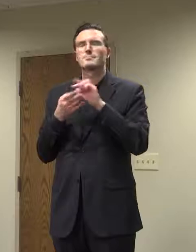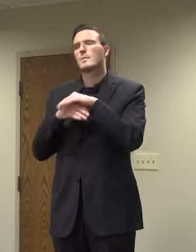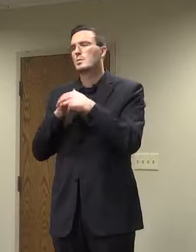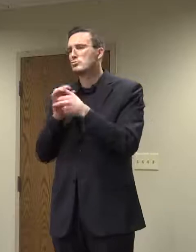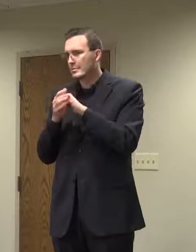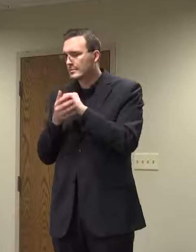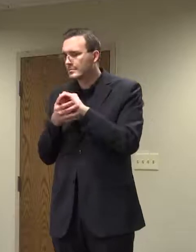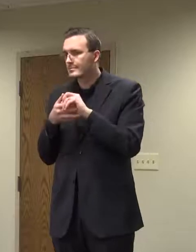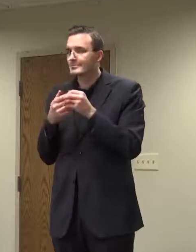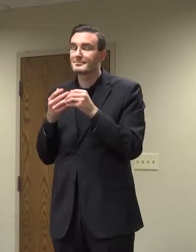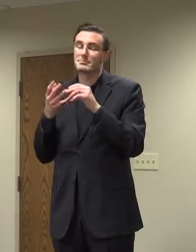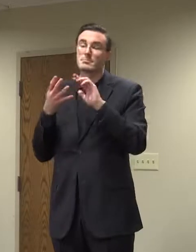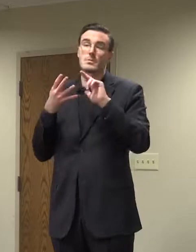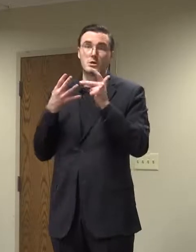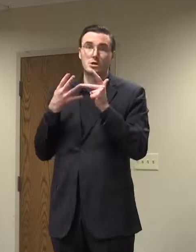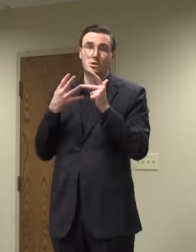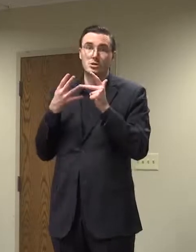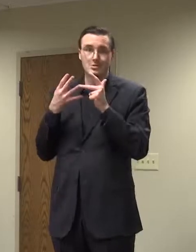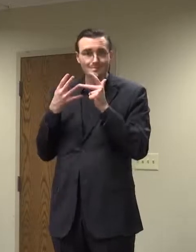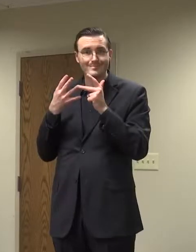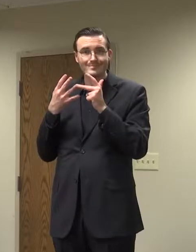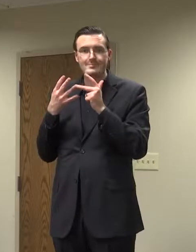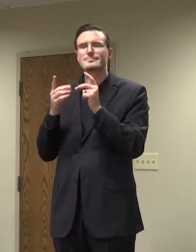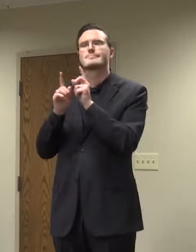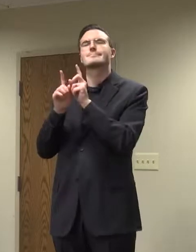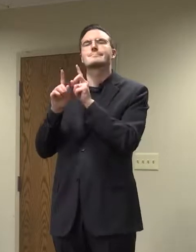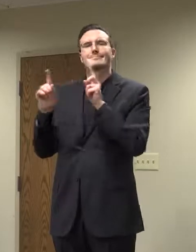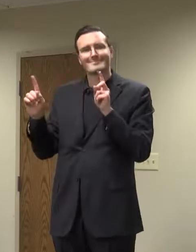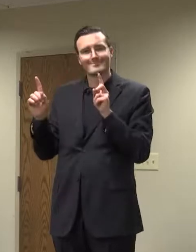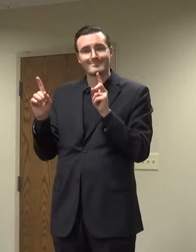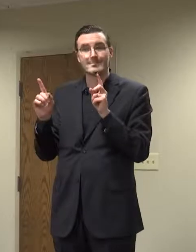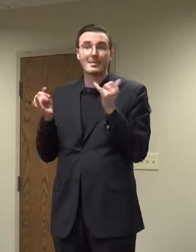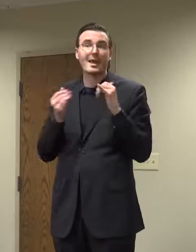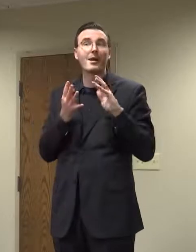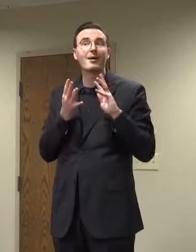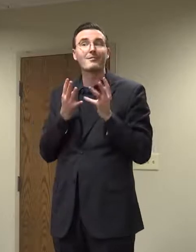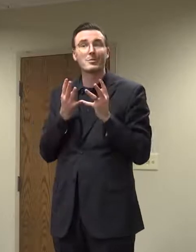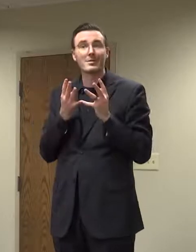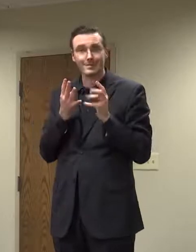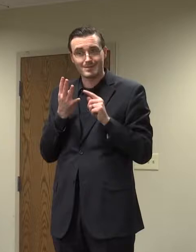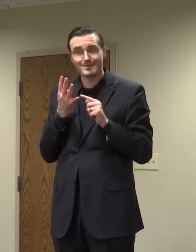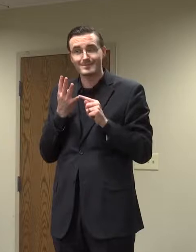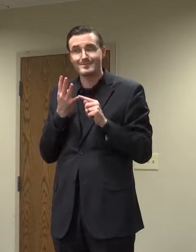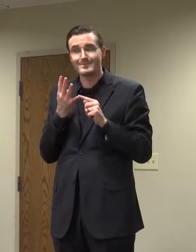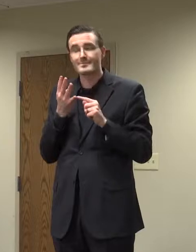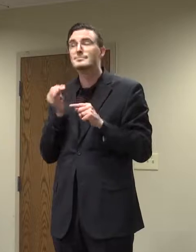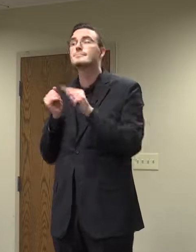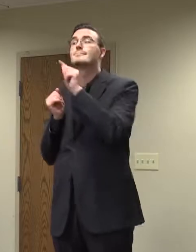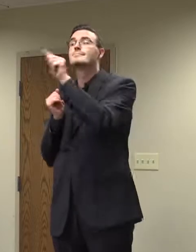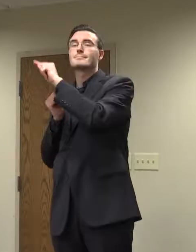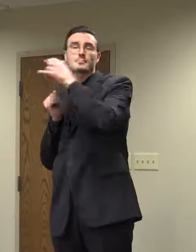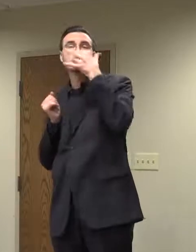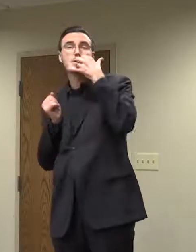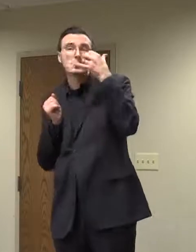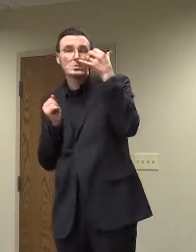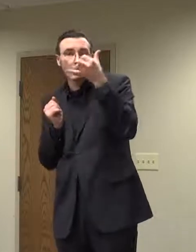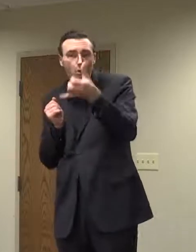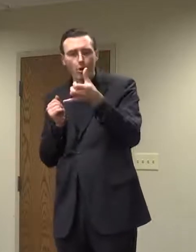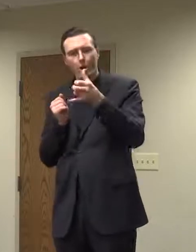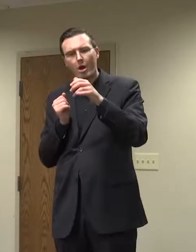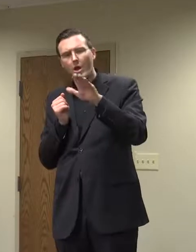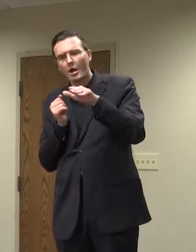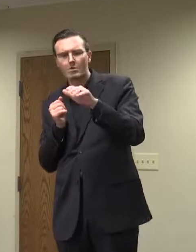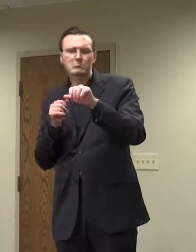make sure you're practicing social distancing. And the fourth, please cooperate with the investigators and please answer